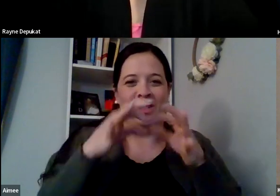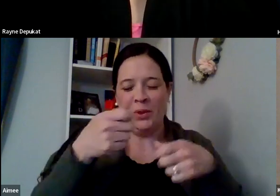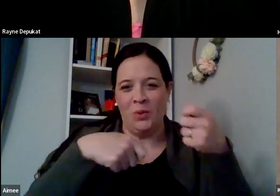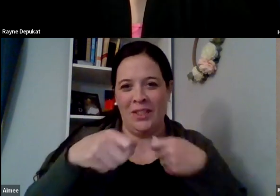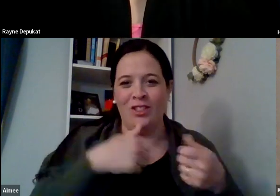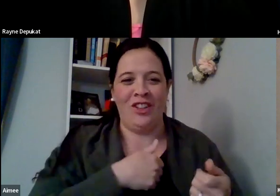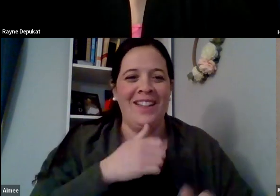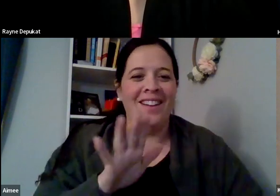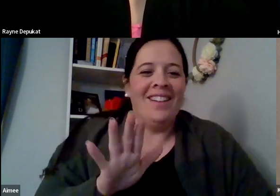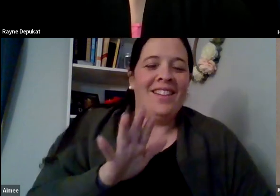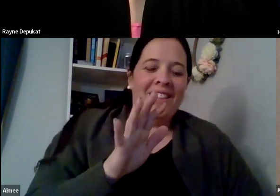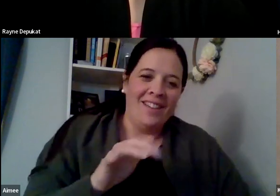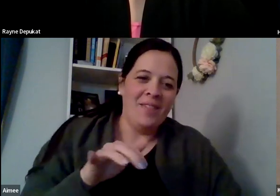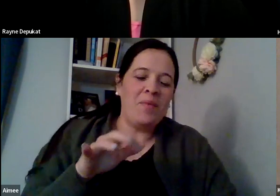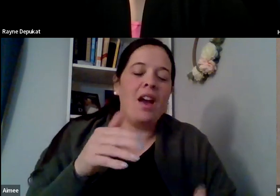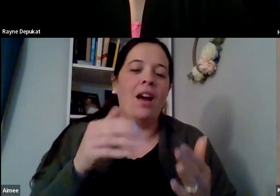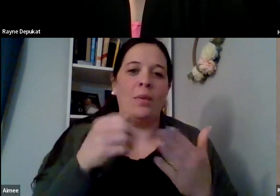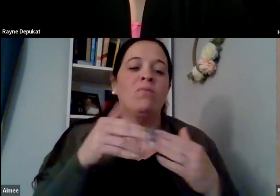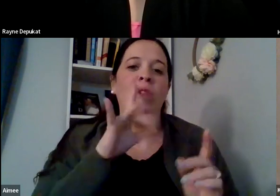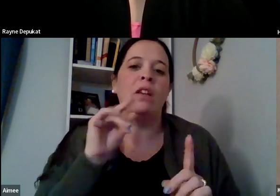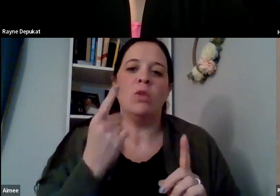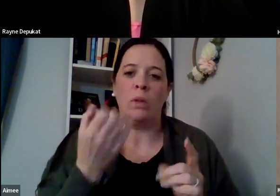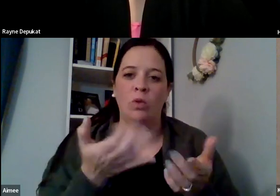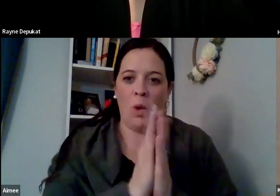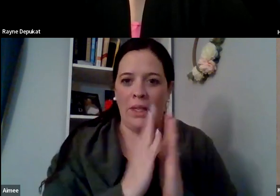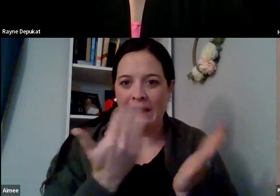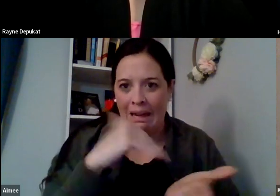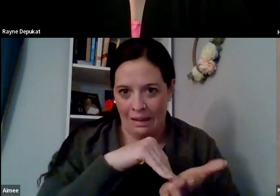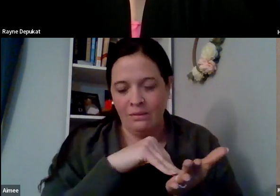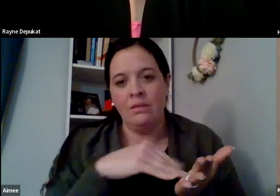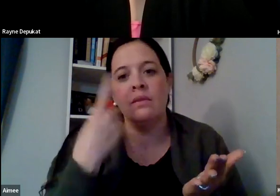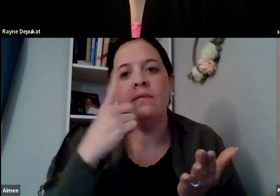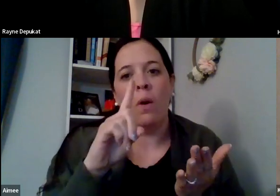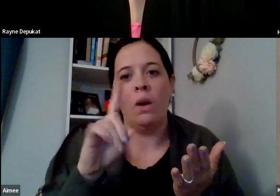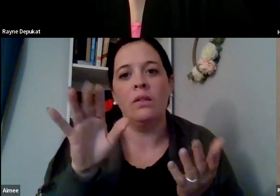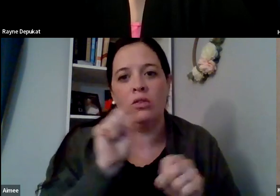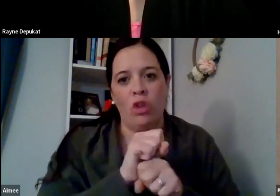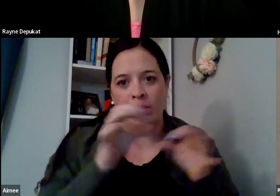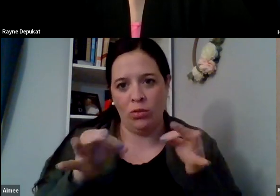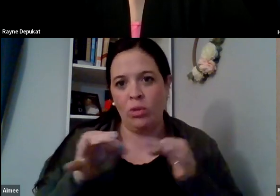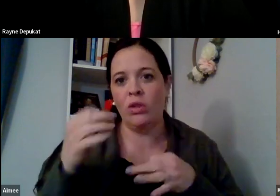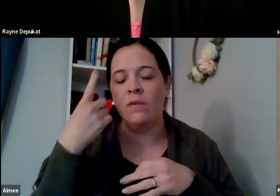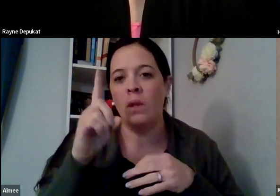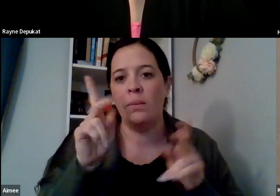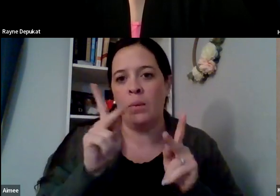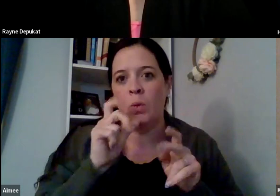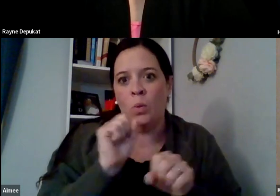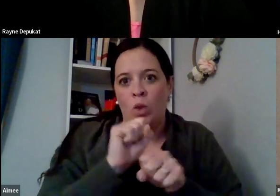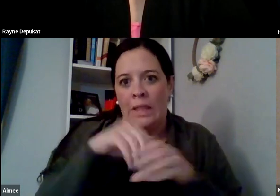I'm sorry, I was just waiting for the interpreters to change, sorry. So really, I just wanted to ask again, for the job